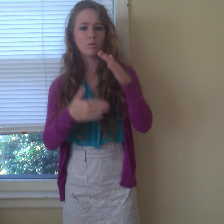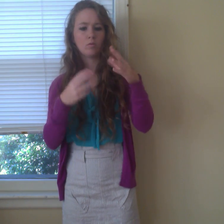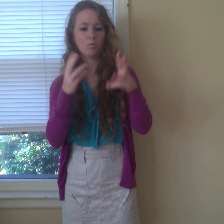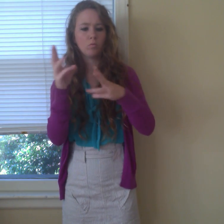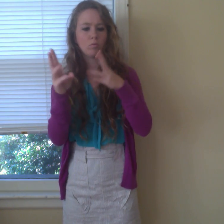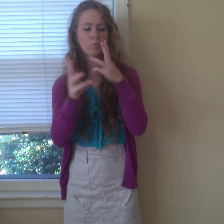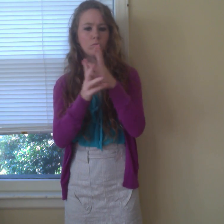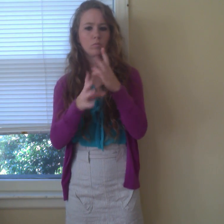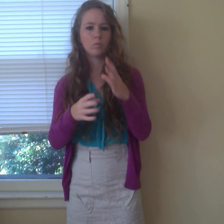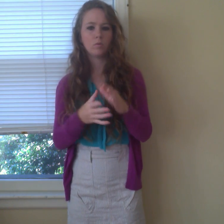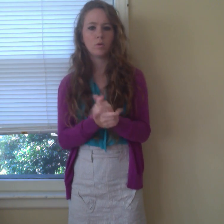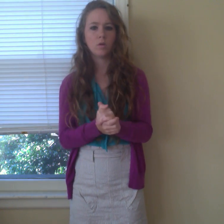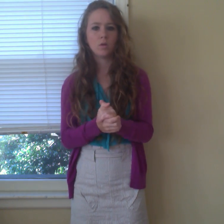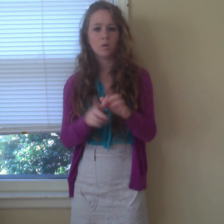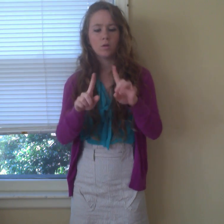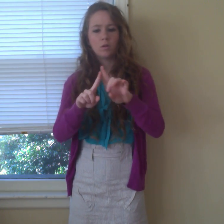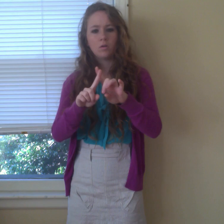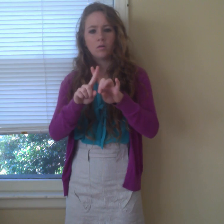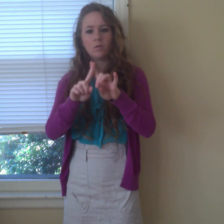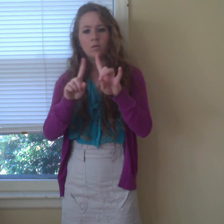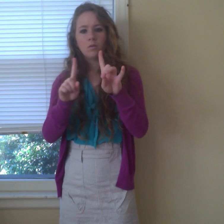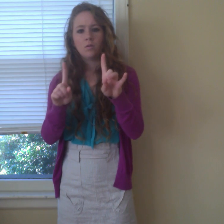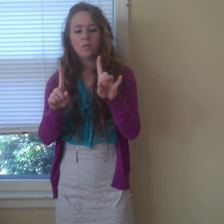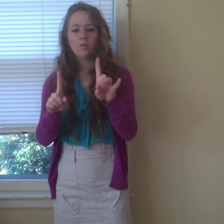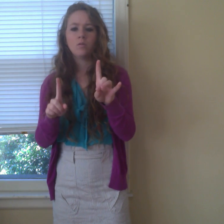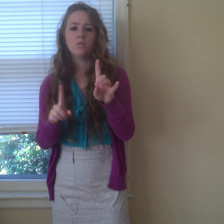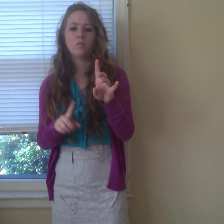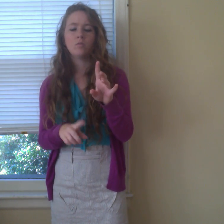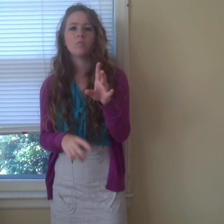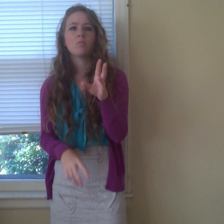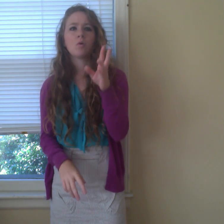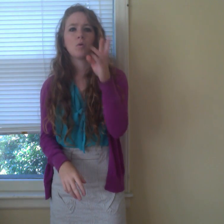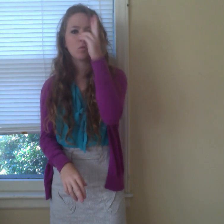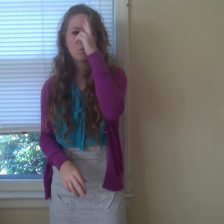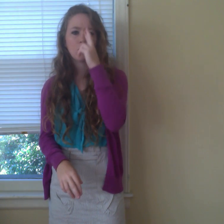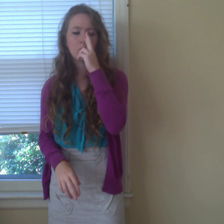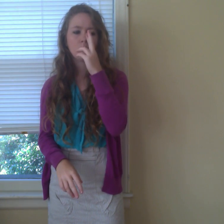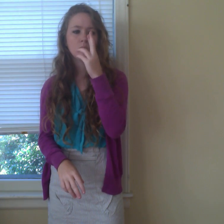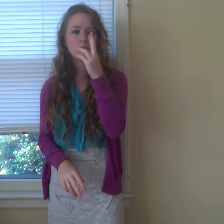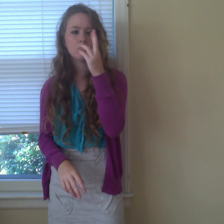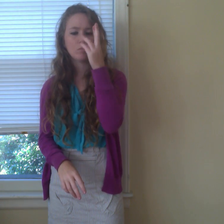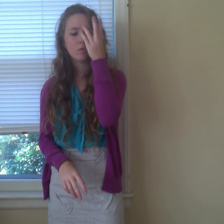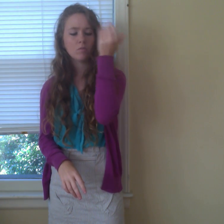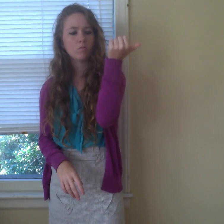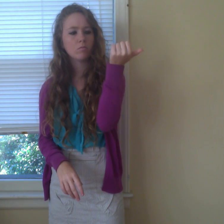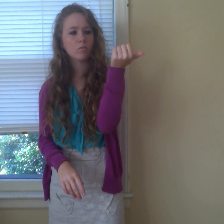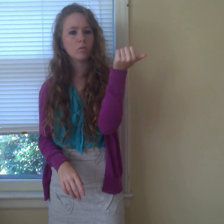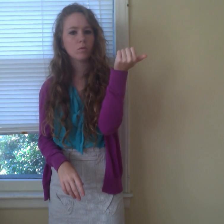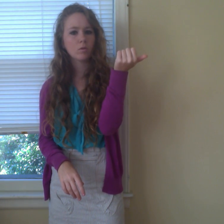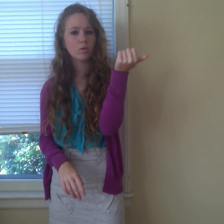Roman people forgot what freedom entailed. They forgot that the essence of freedom is the proper limitation of